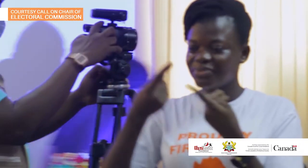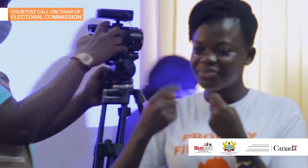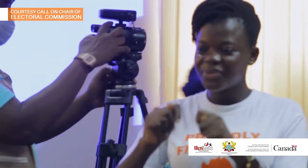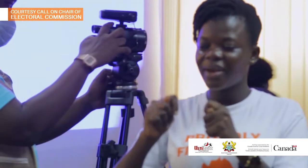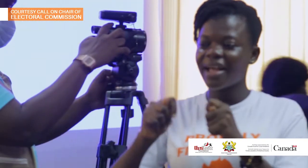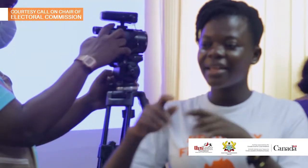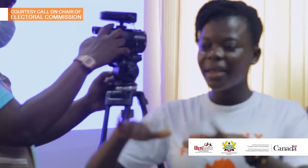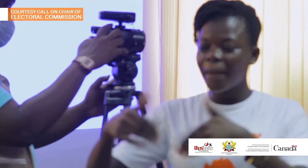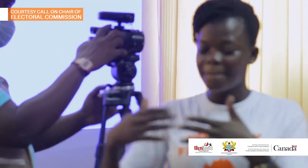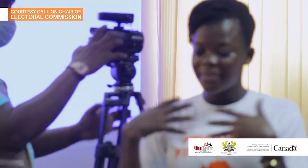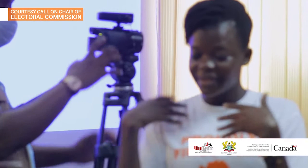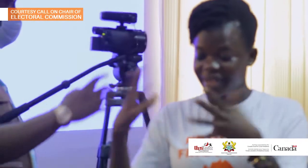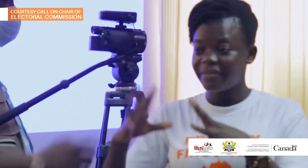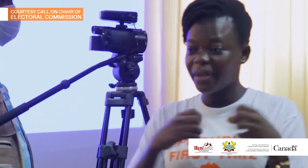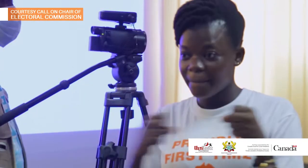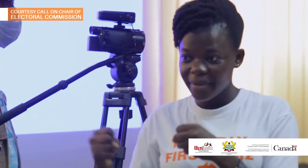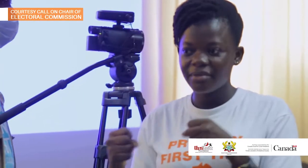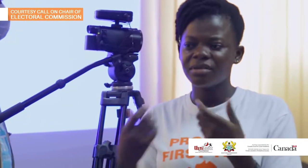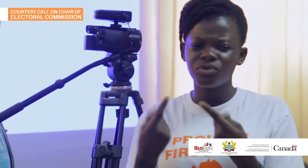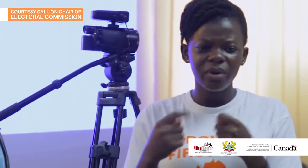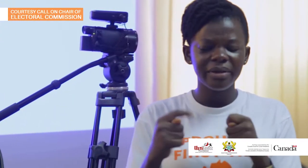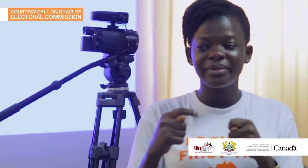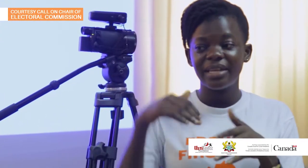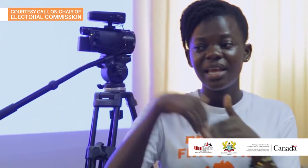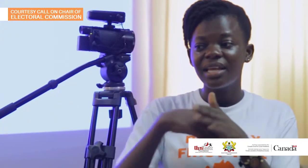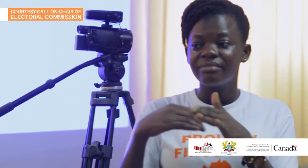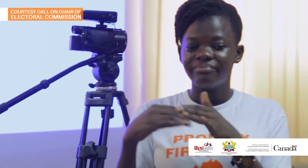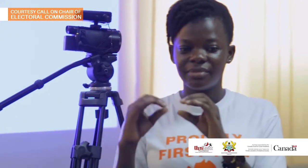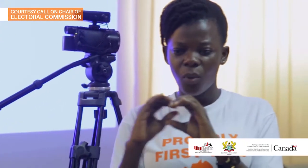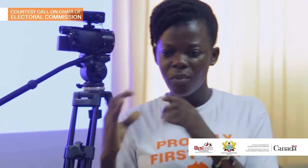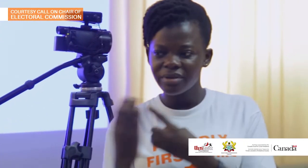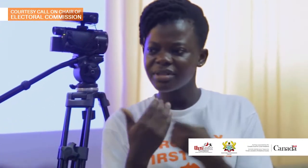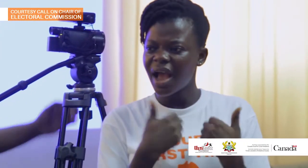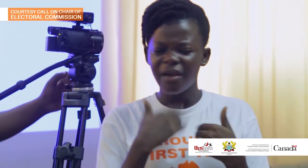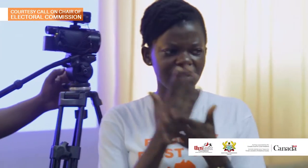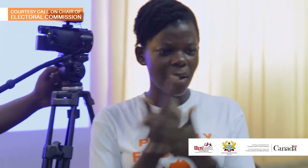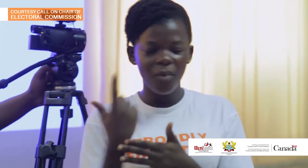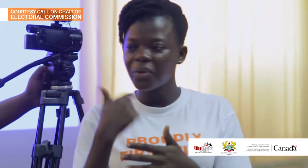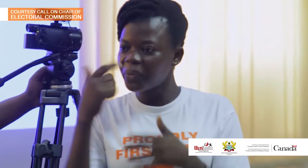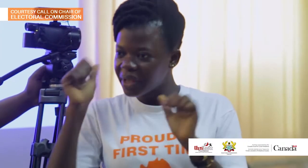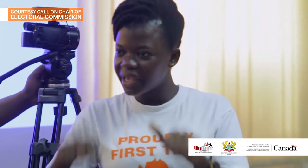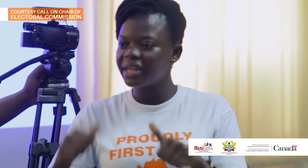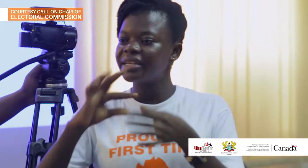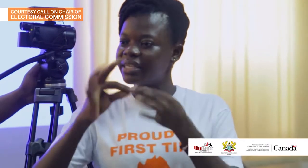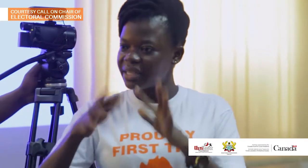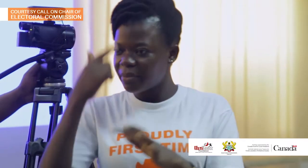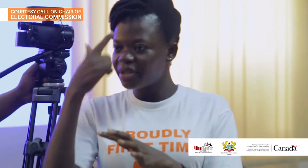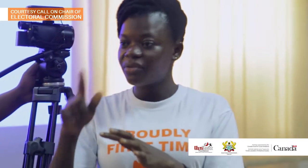the commission to have somebody do the sign language interpretation for and not all our video activities